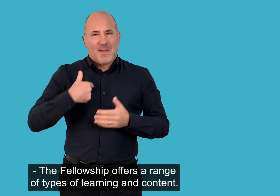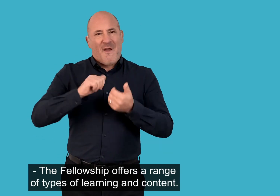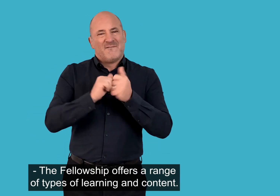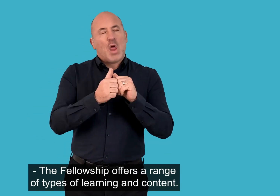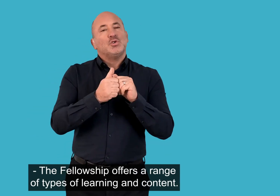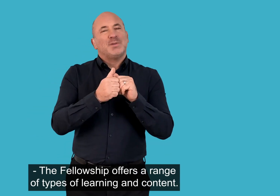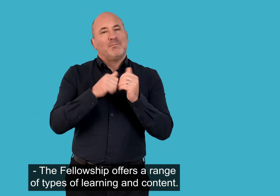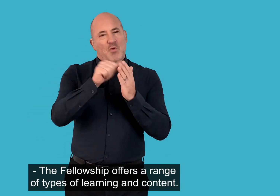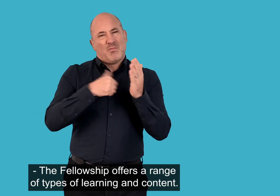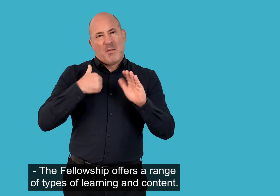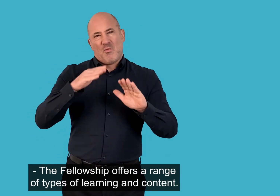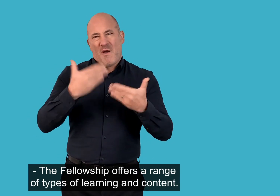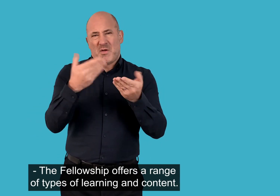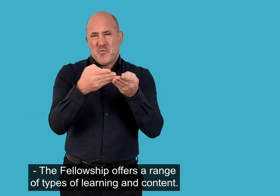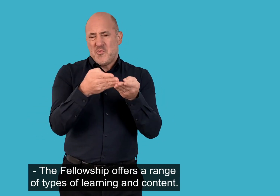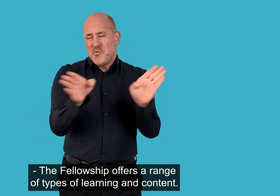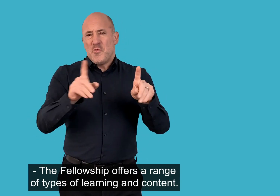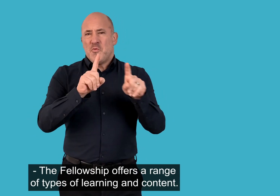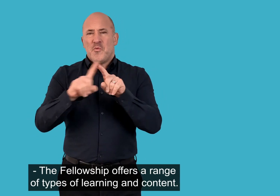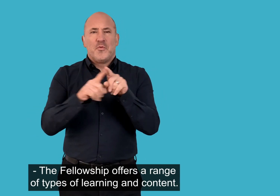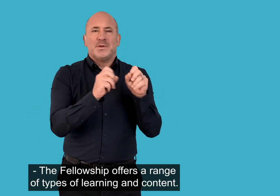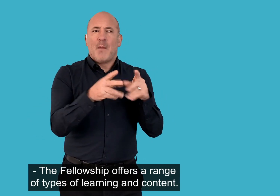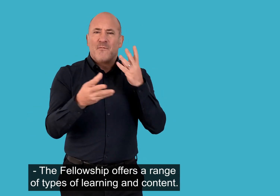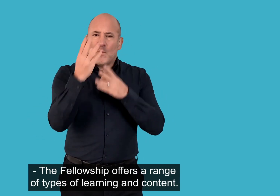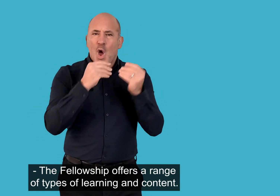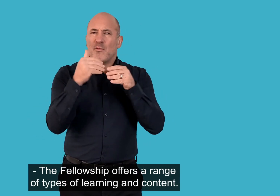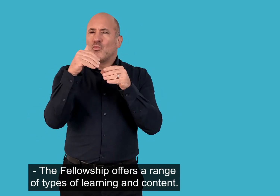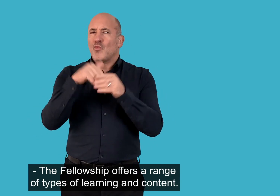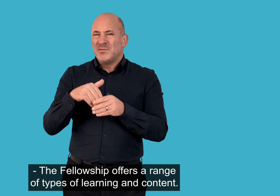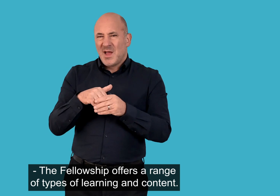The fellowship offers a range of types of learning and content.